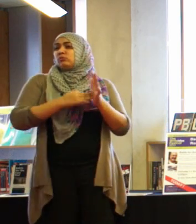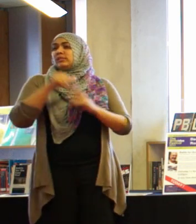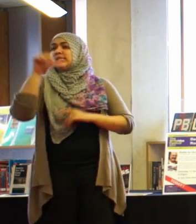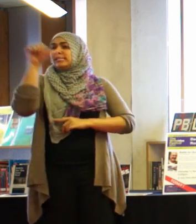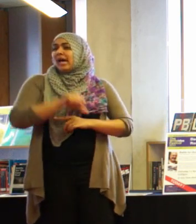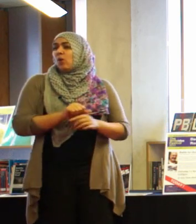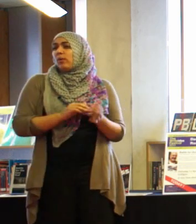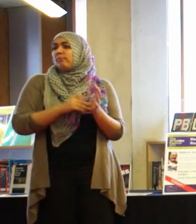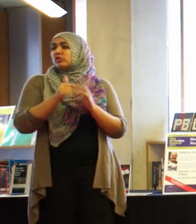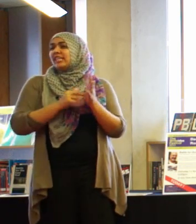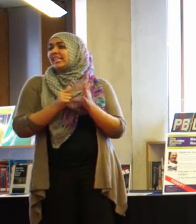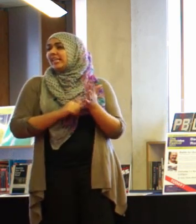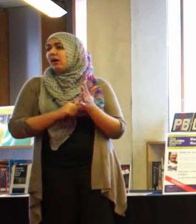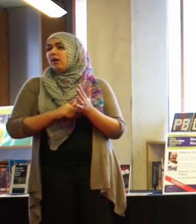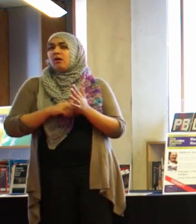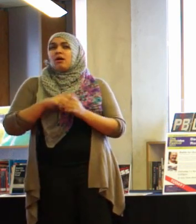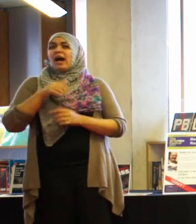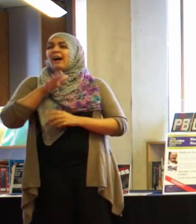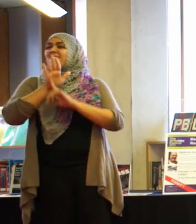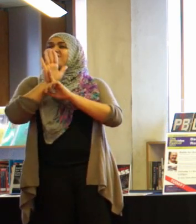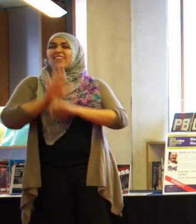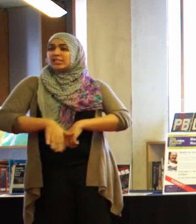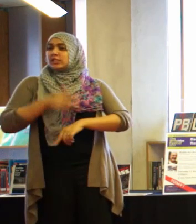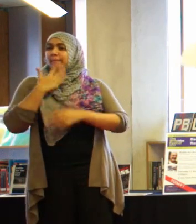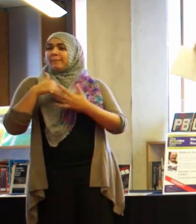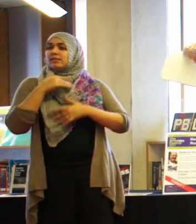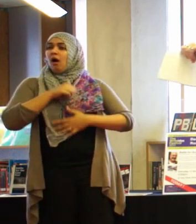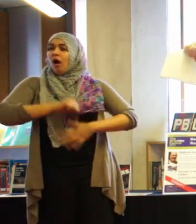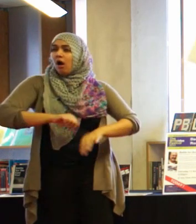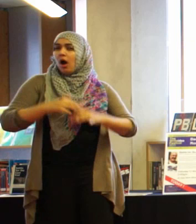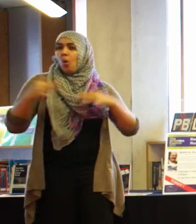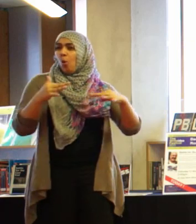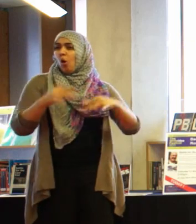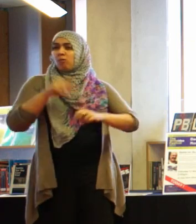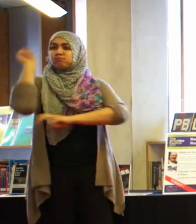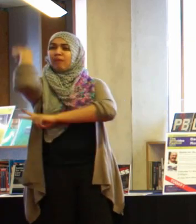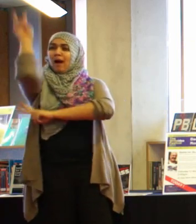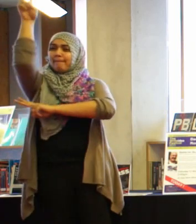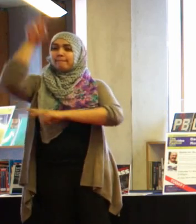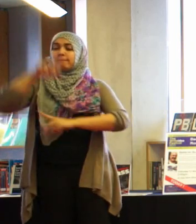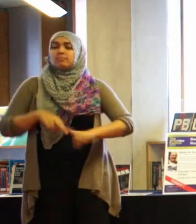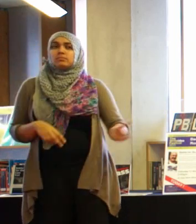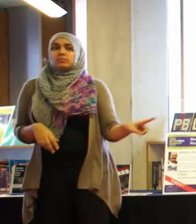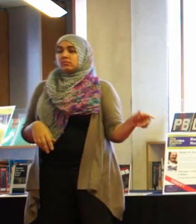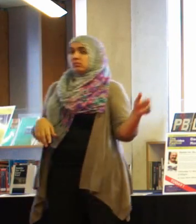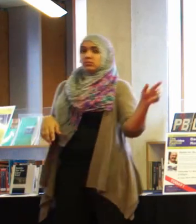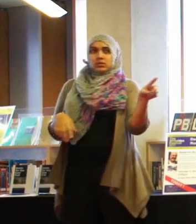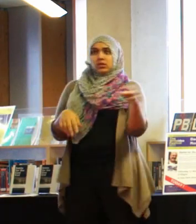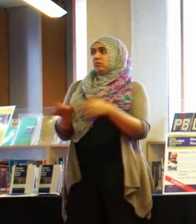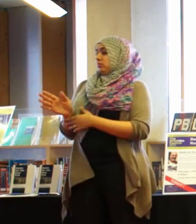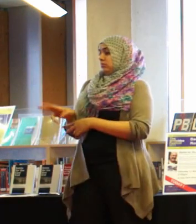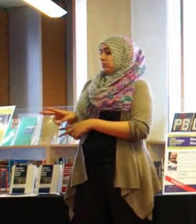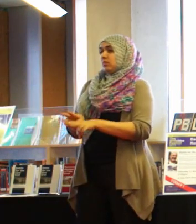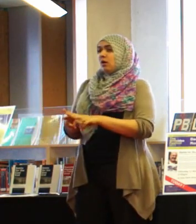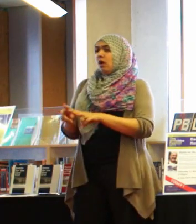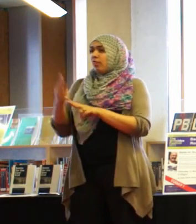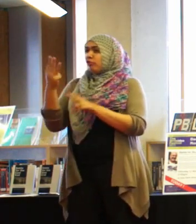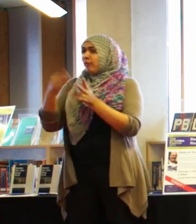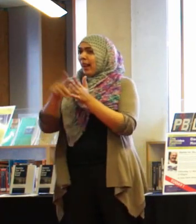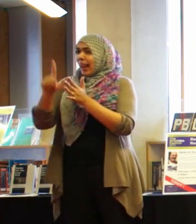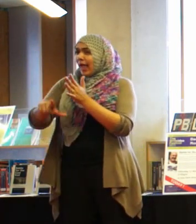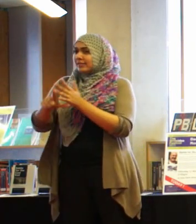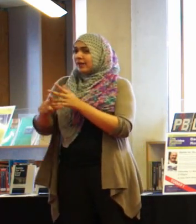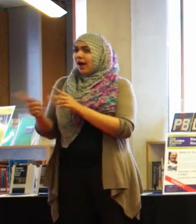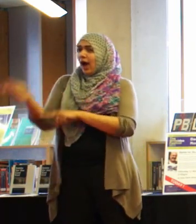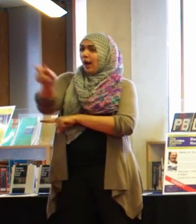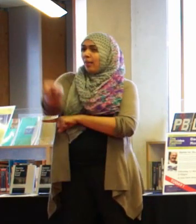war," and sits down. And then 3 minutes later, somebody in another part of the room does the same thing. And then this is happening like